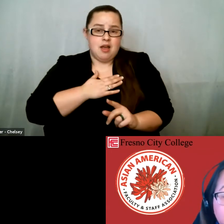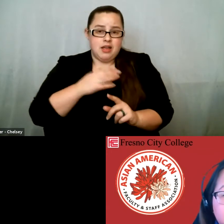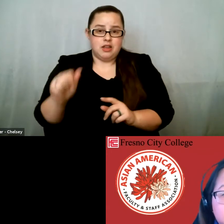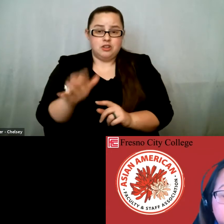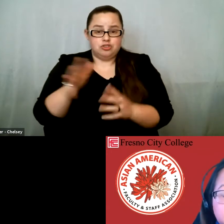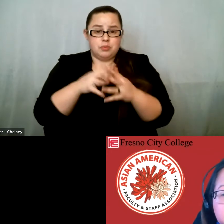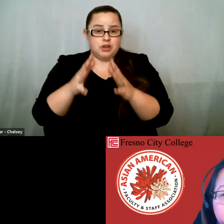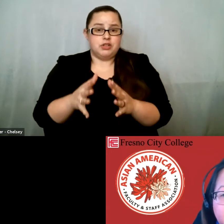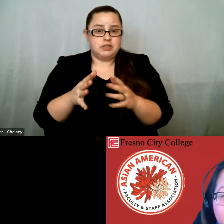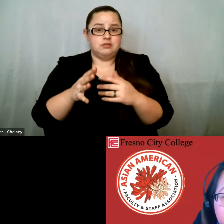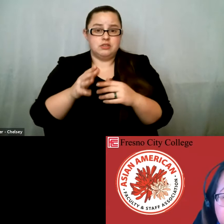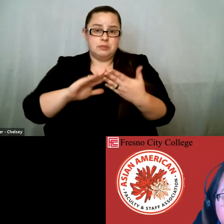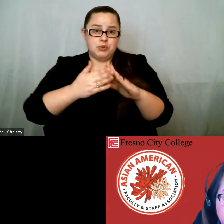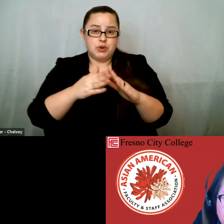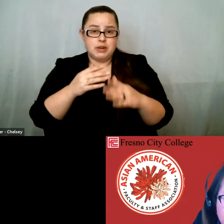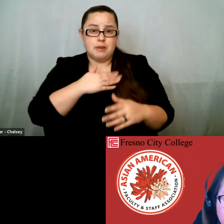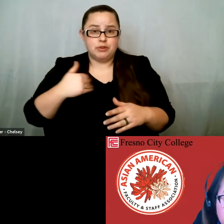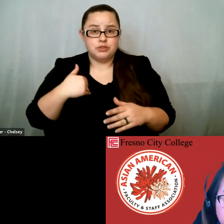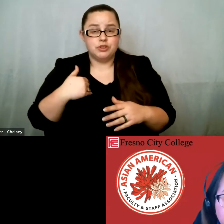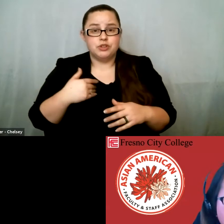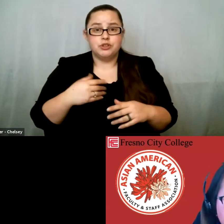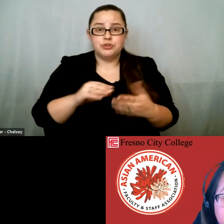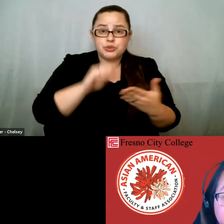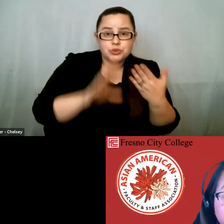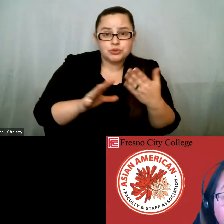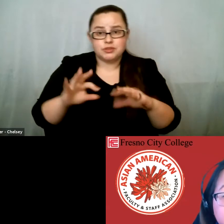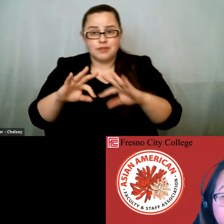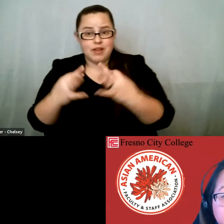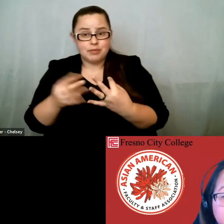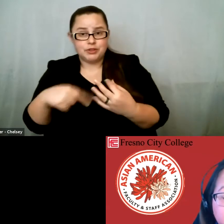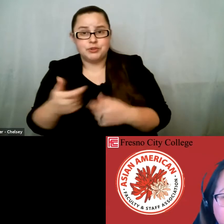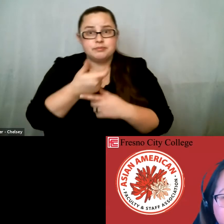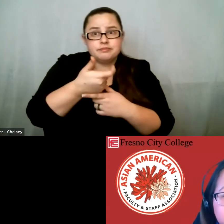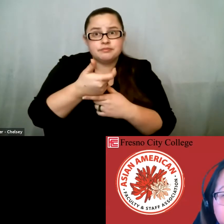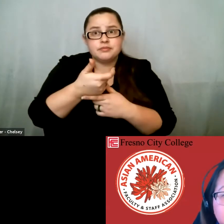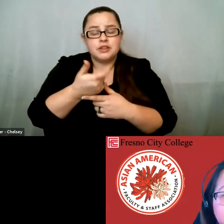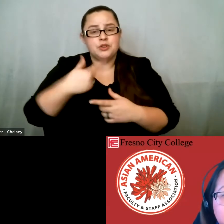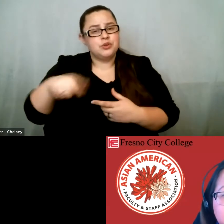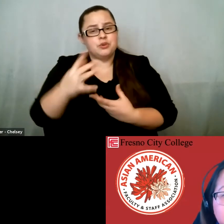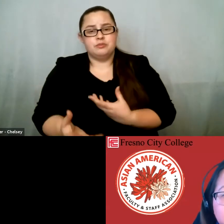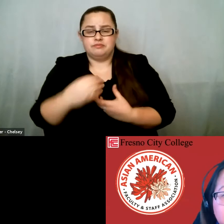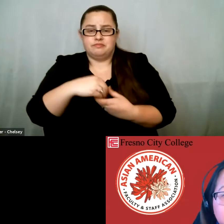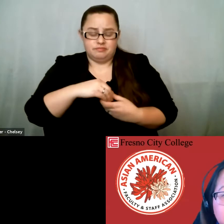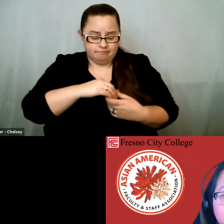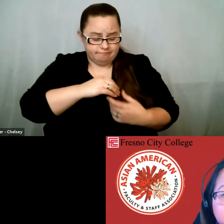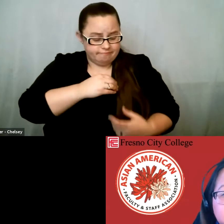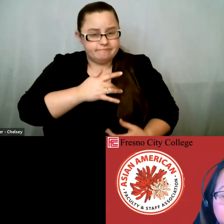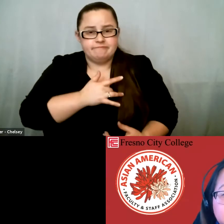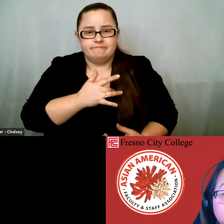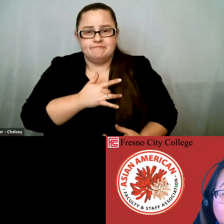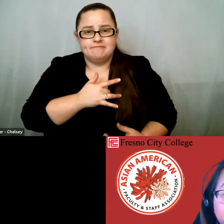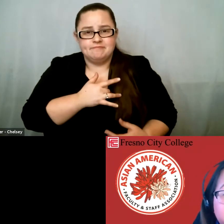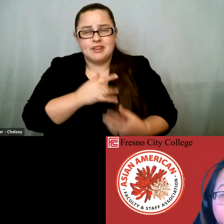members, students and families are tuning in. You all have been in our thoughts and in our hearts. It